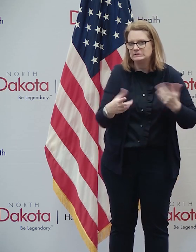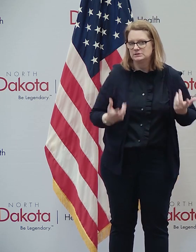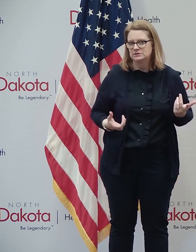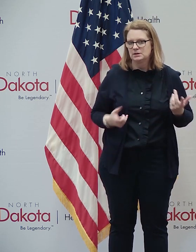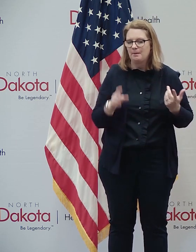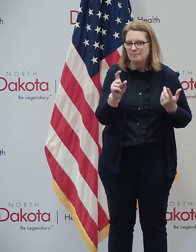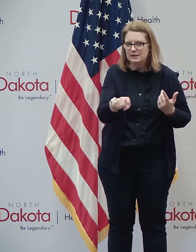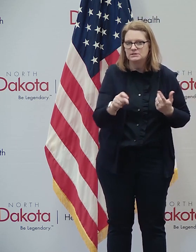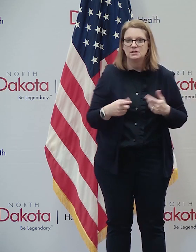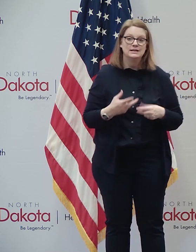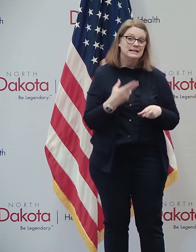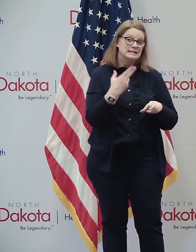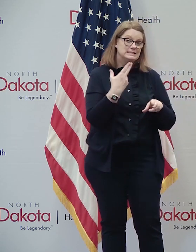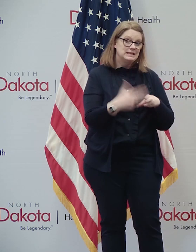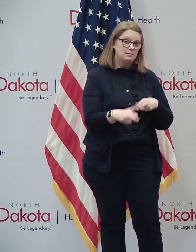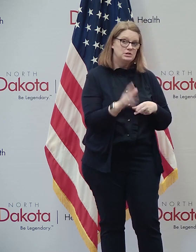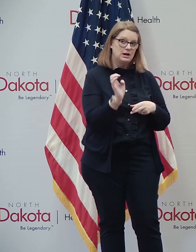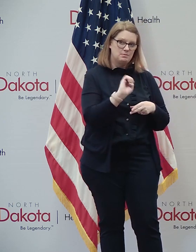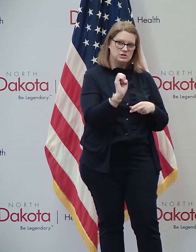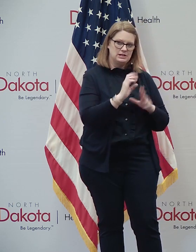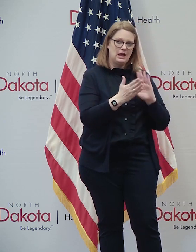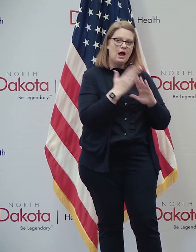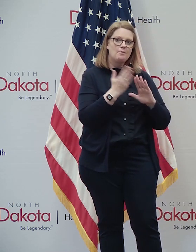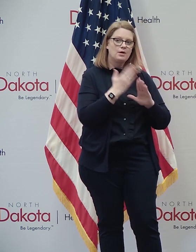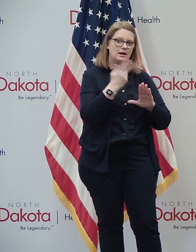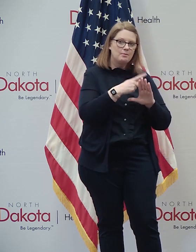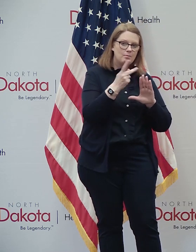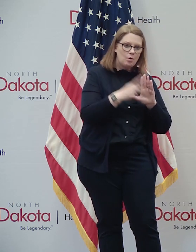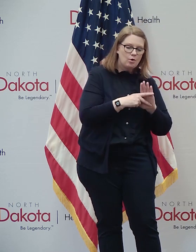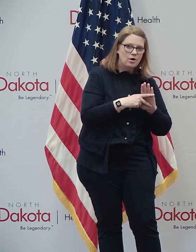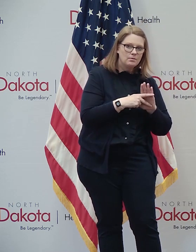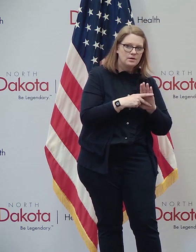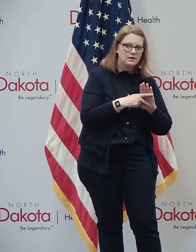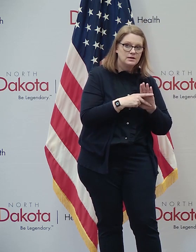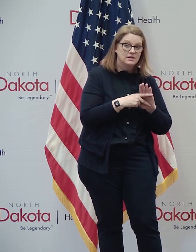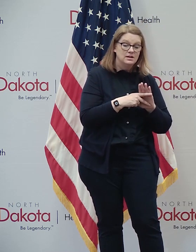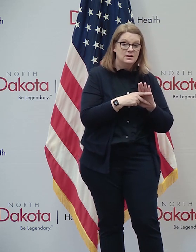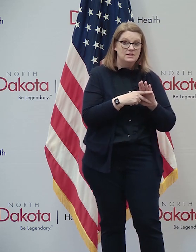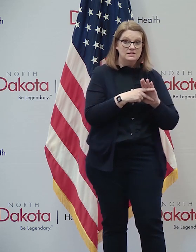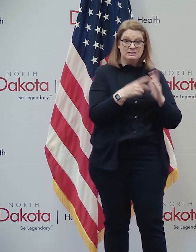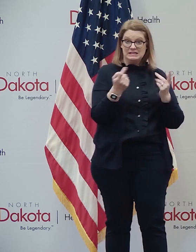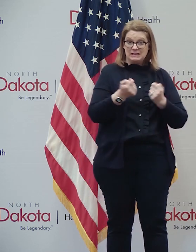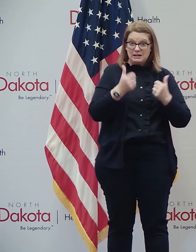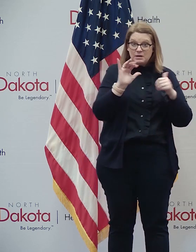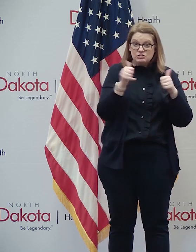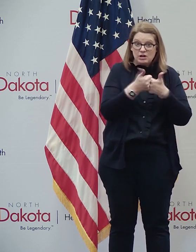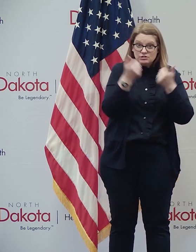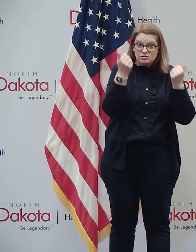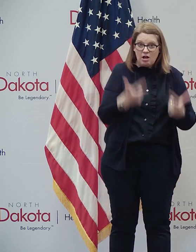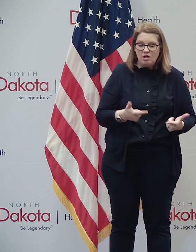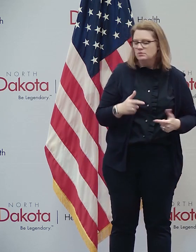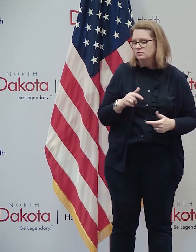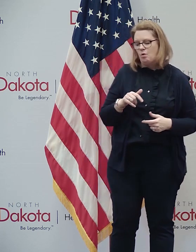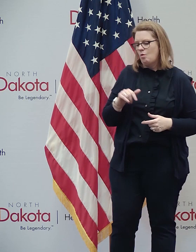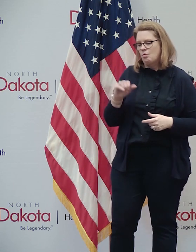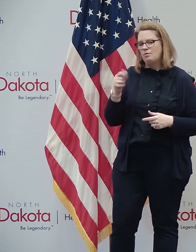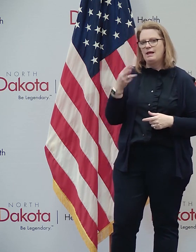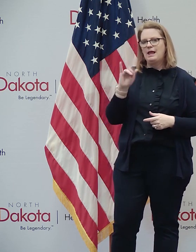this temporary emergency operating program, while helpful, has not eliminated all the challenges. On April 1st, there